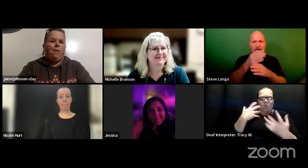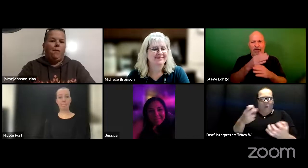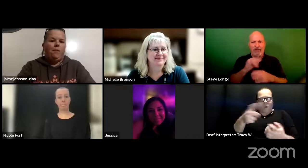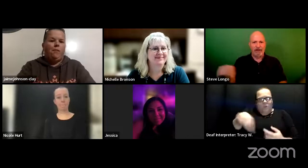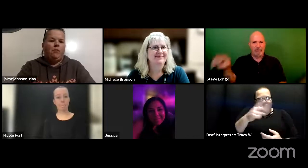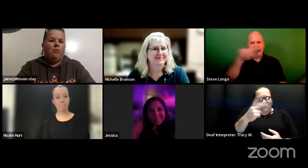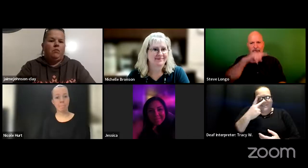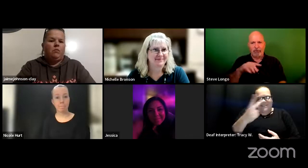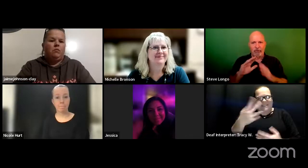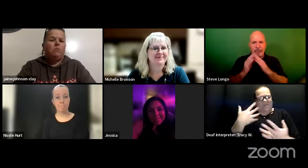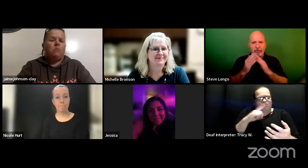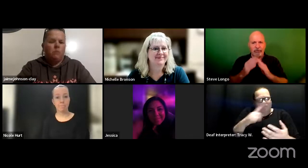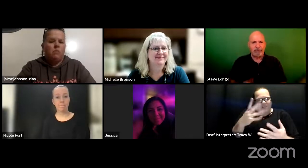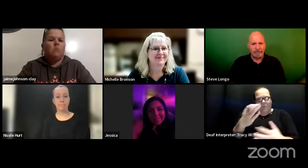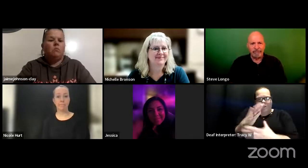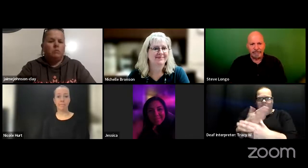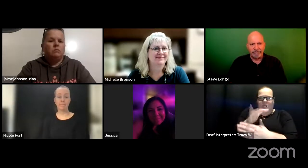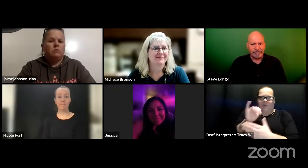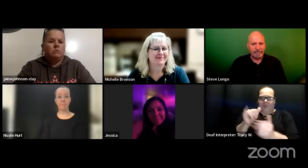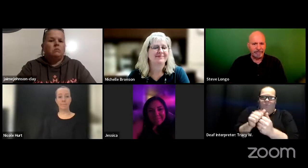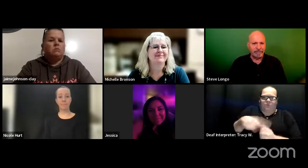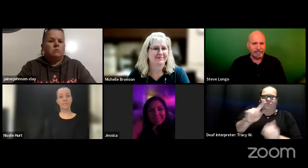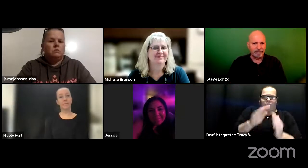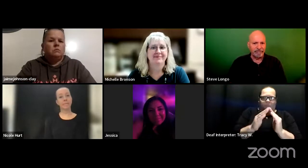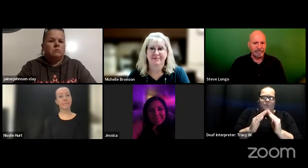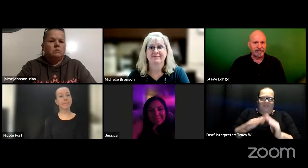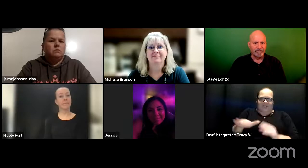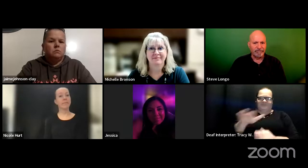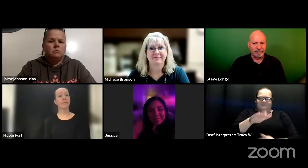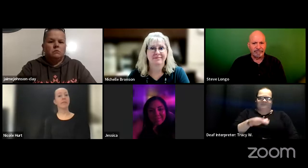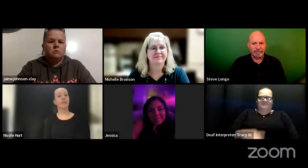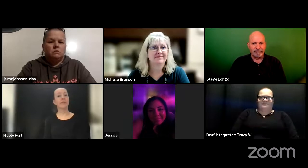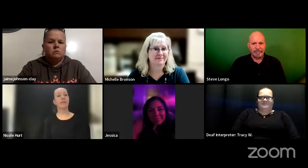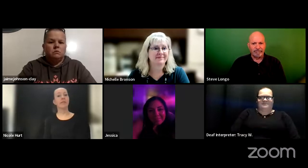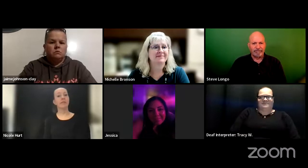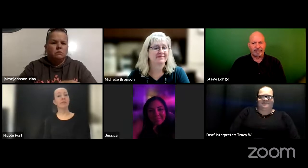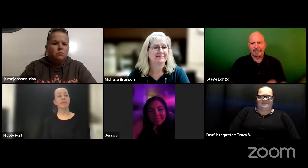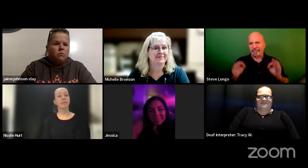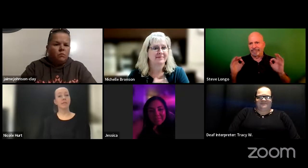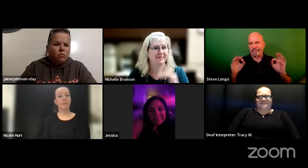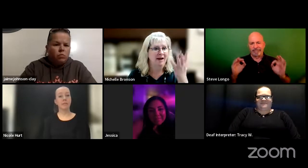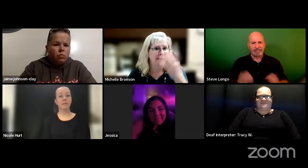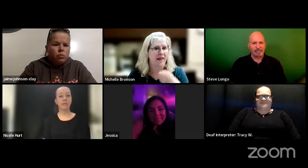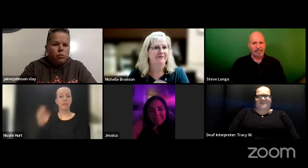would really love to share that with this community.